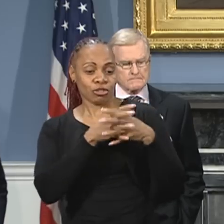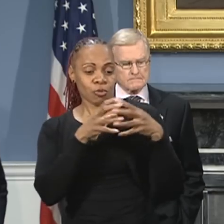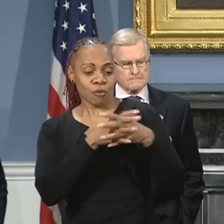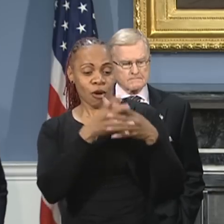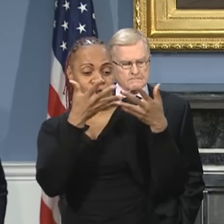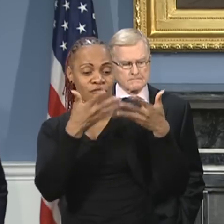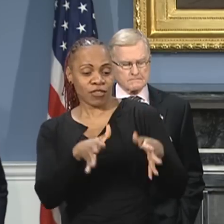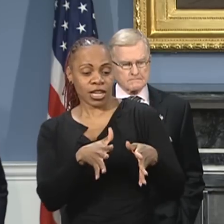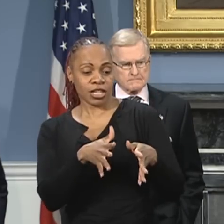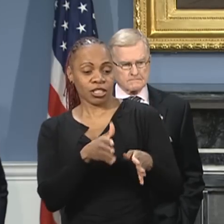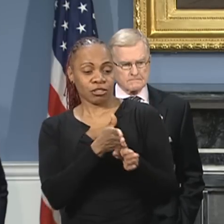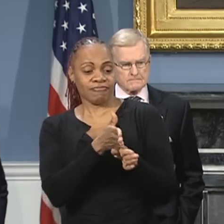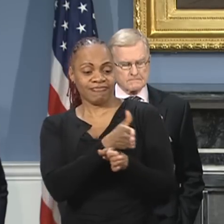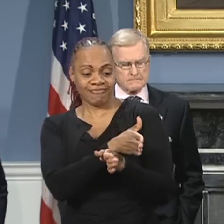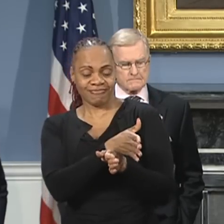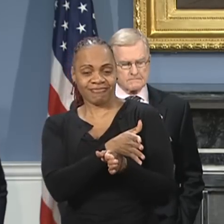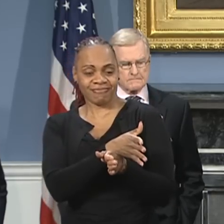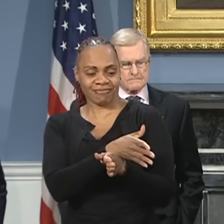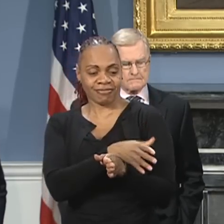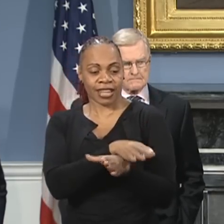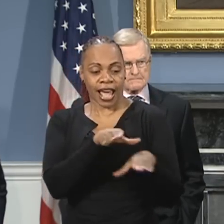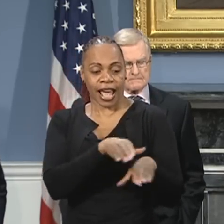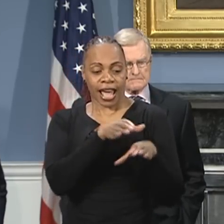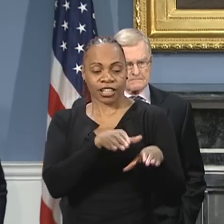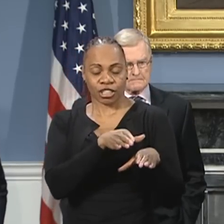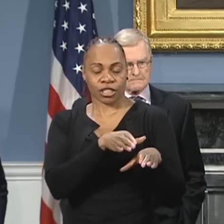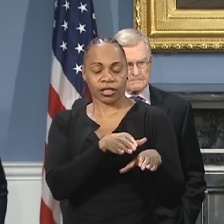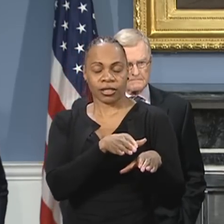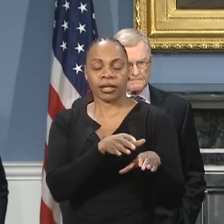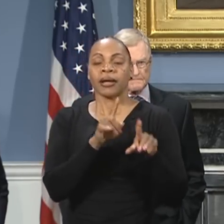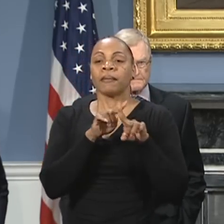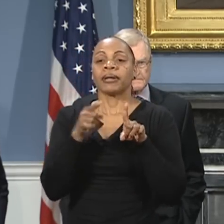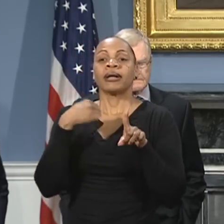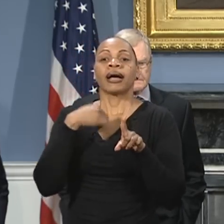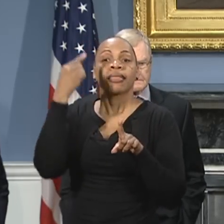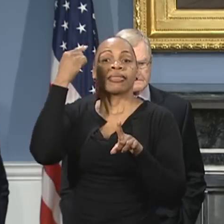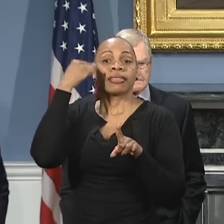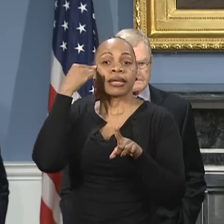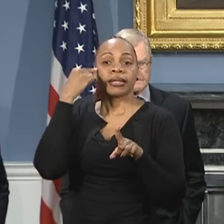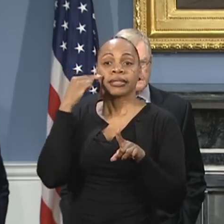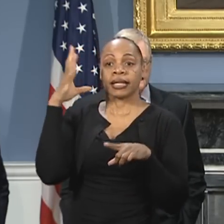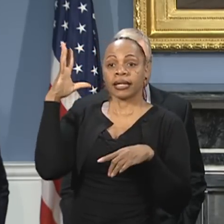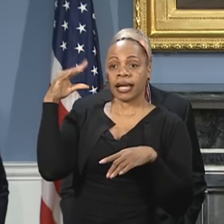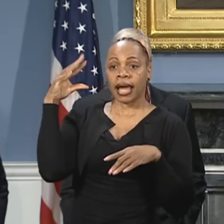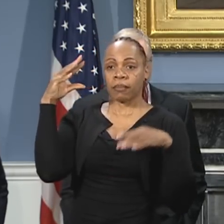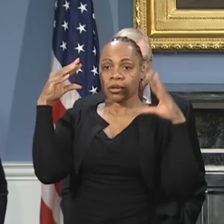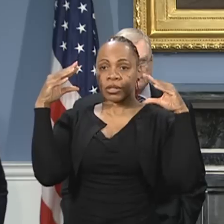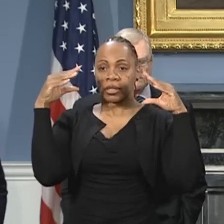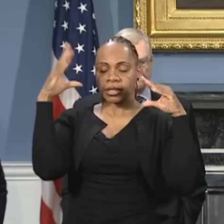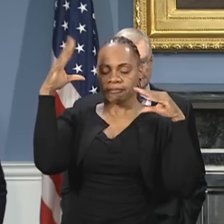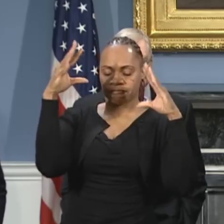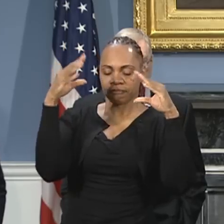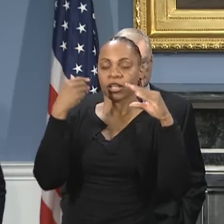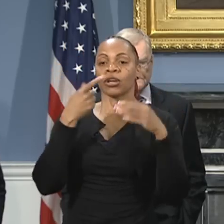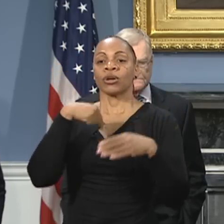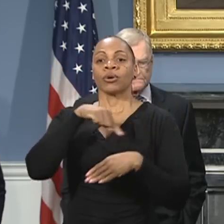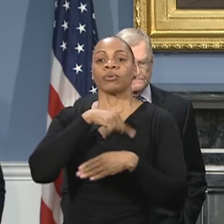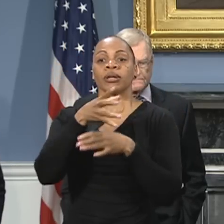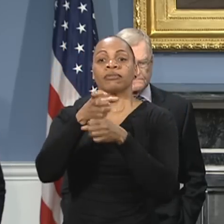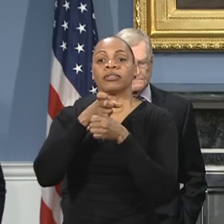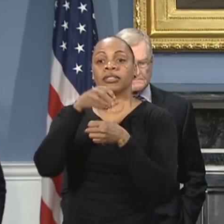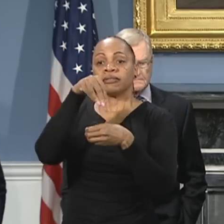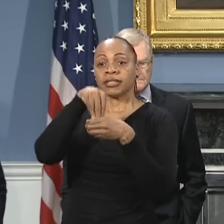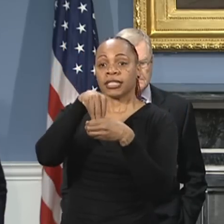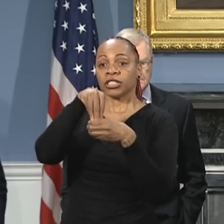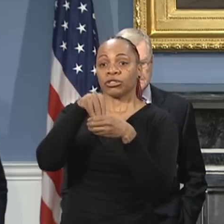hit. But I think that in terms of the cameras, we've gotten the kind of interagency cooperation that